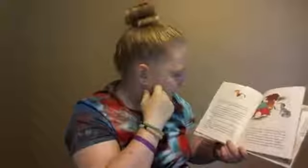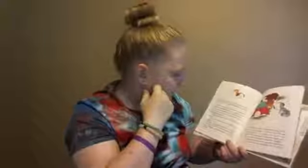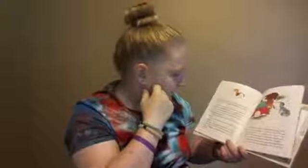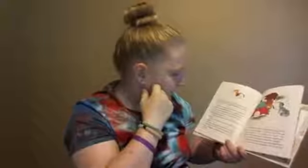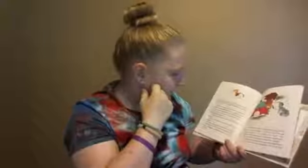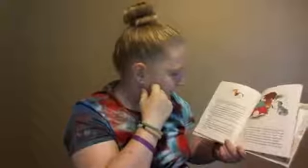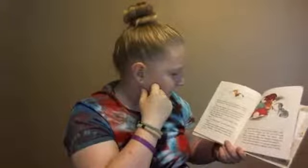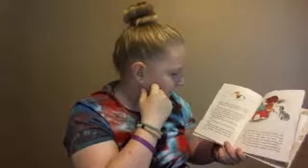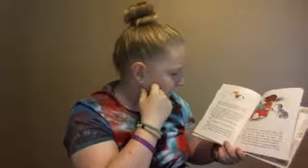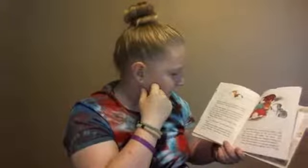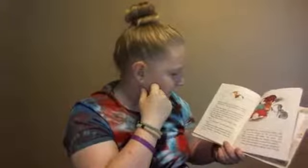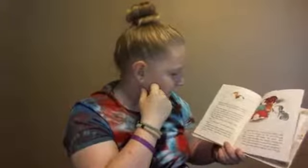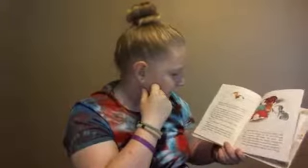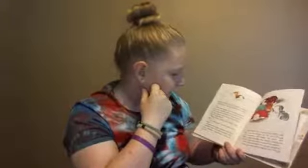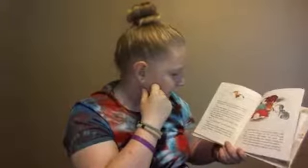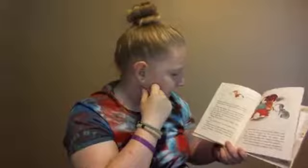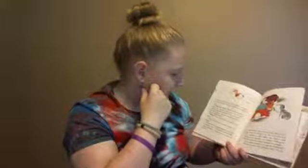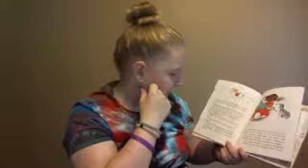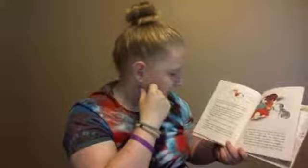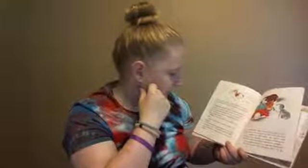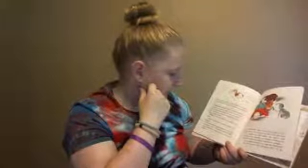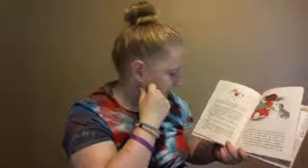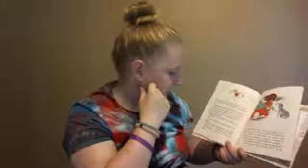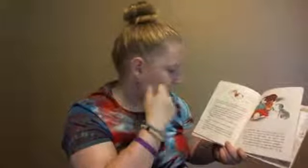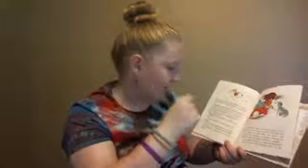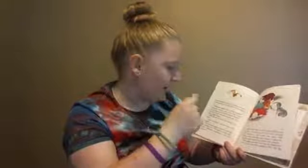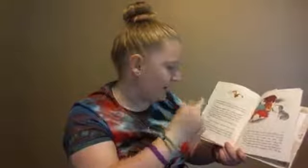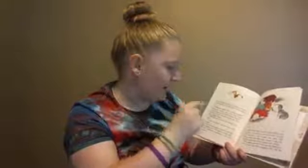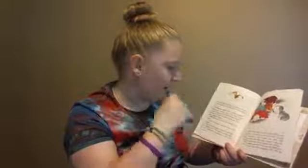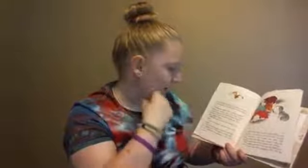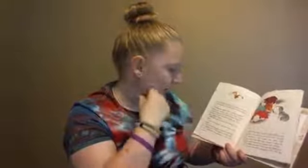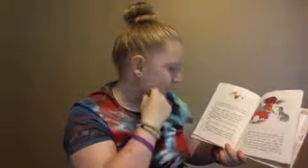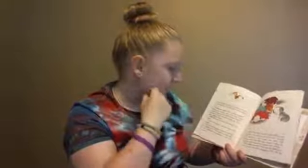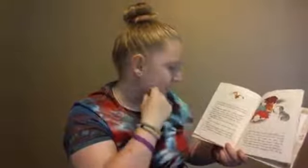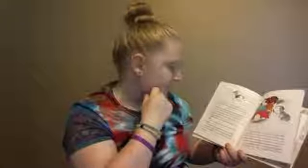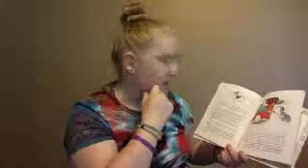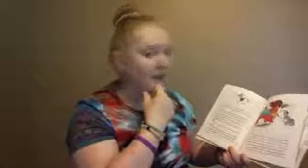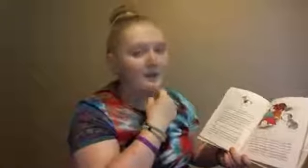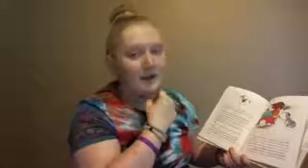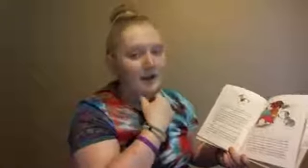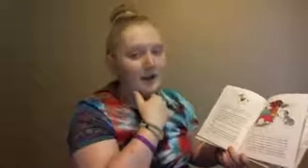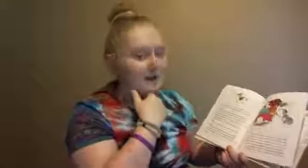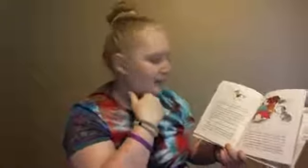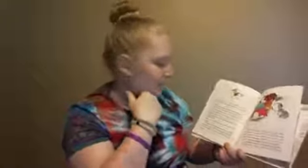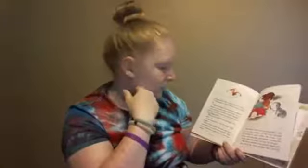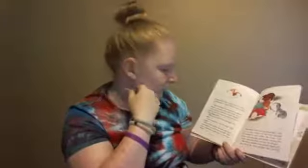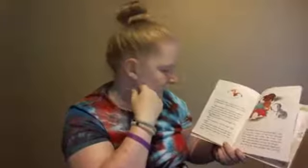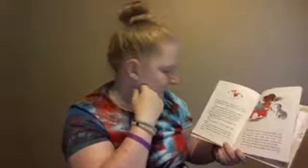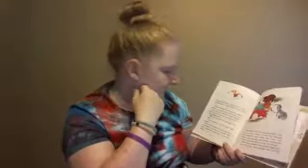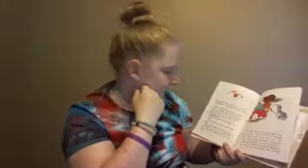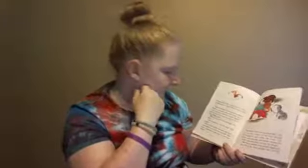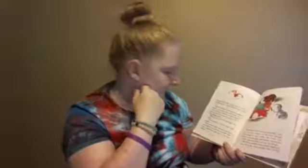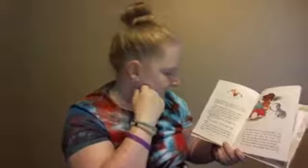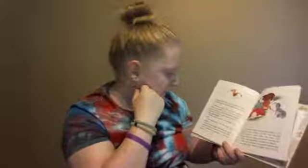Roly-poly, pell-mell, tumble-bumble, till they came to the green grass, and there they stopped short. What in the